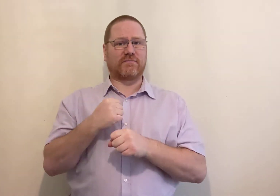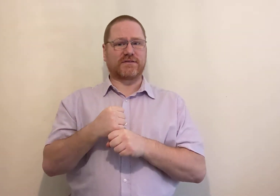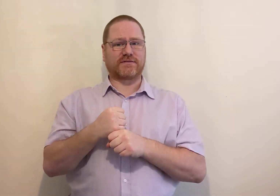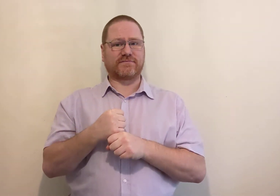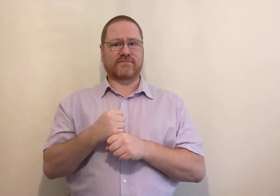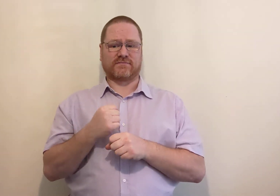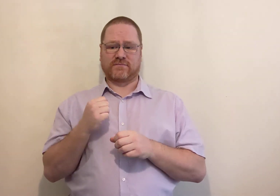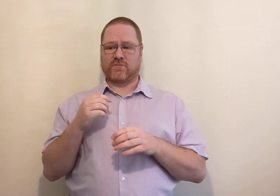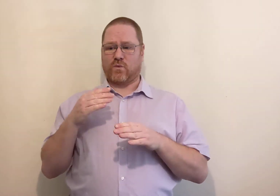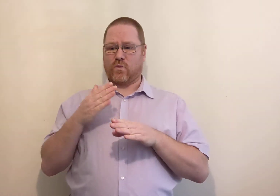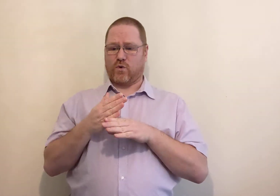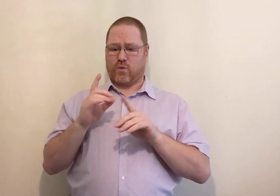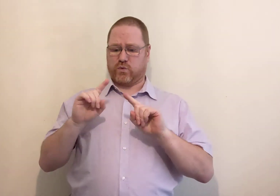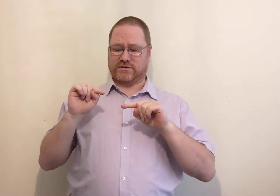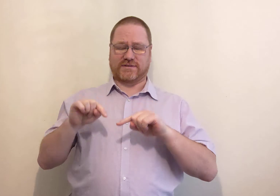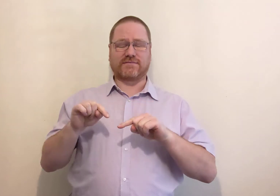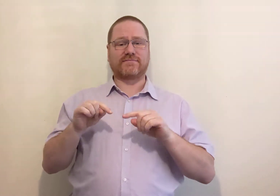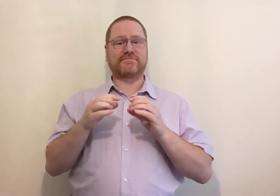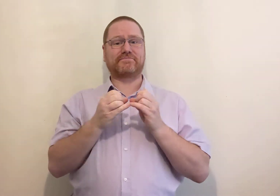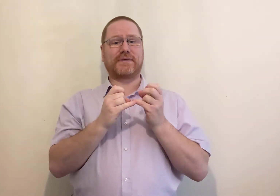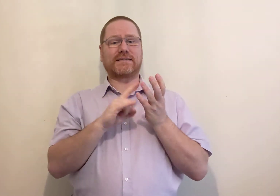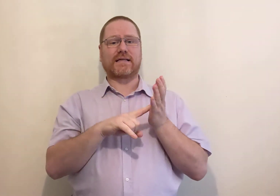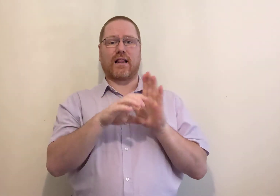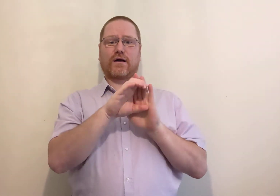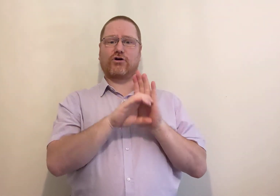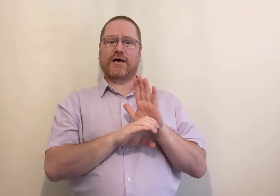government will put BSL curriculum.